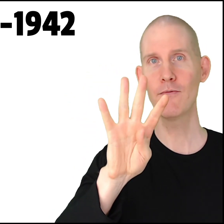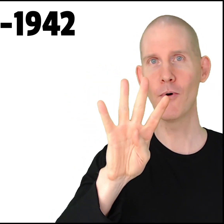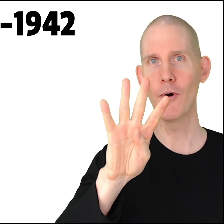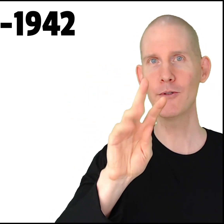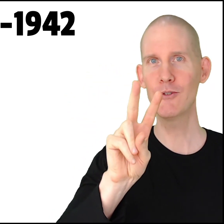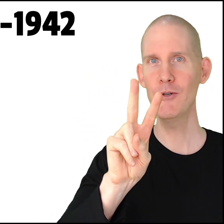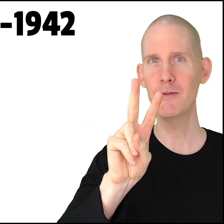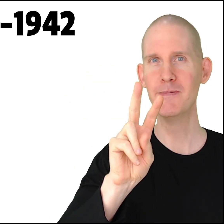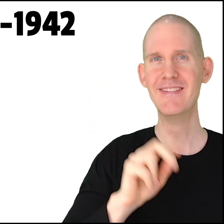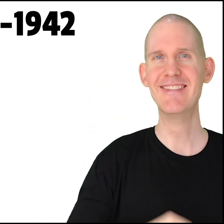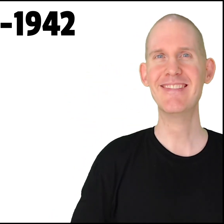1942.